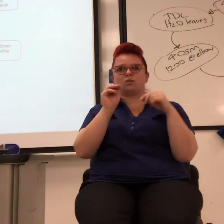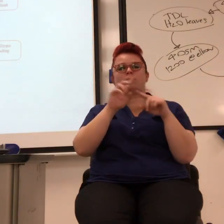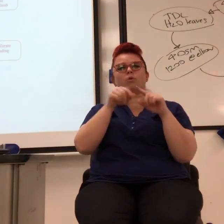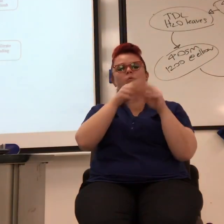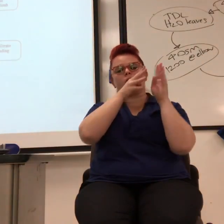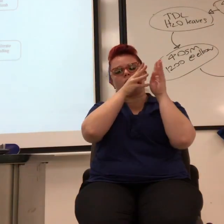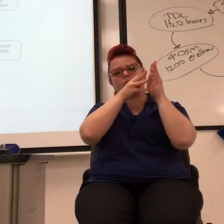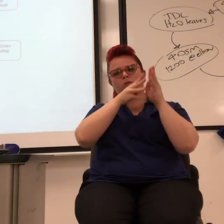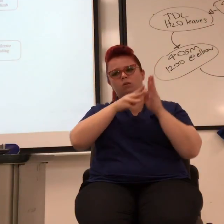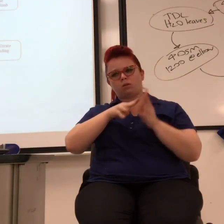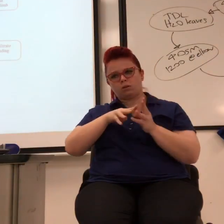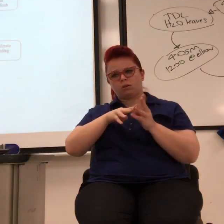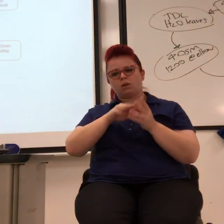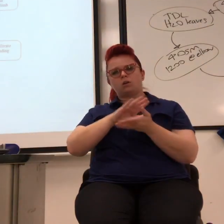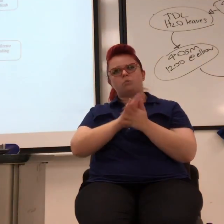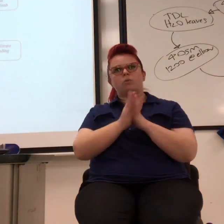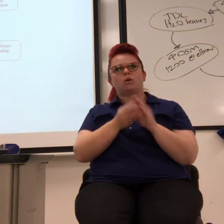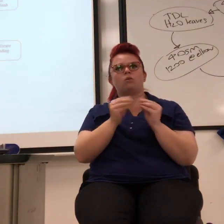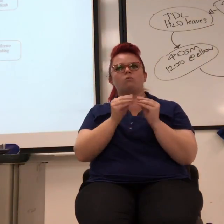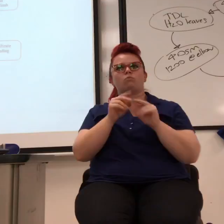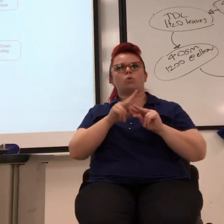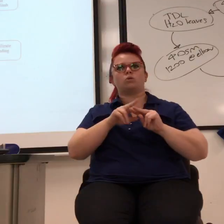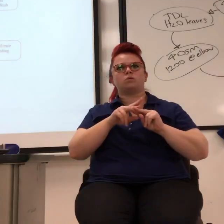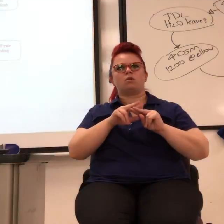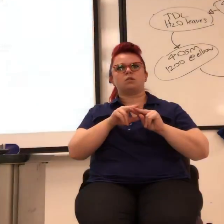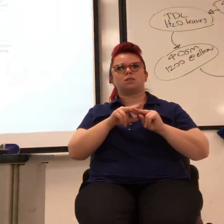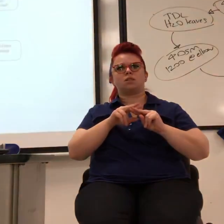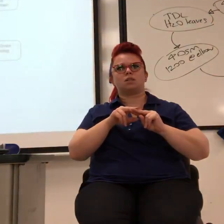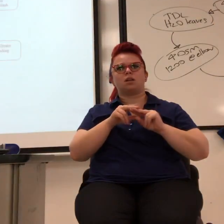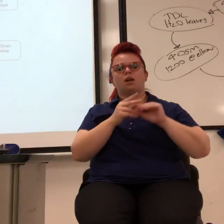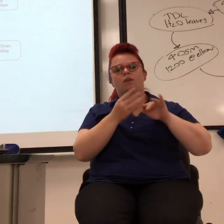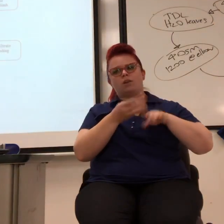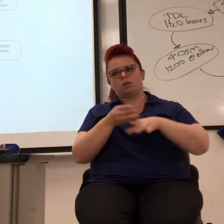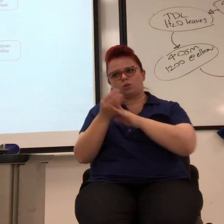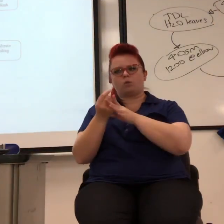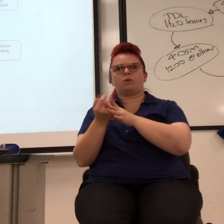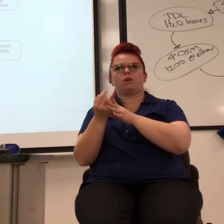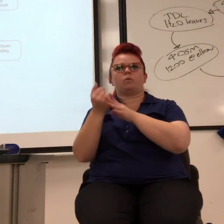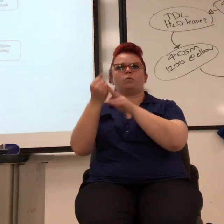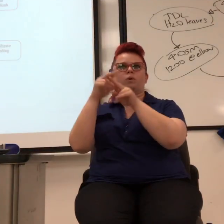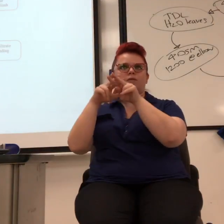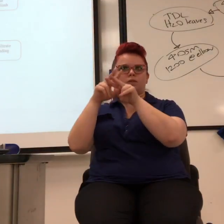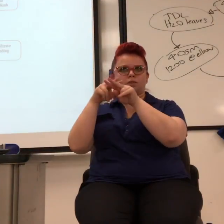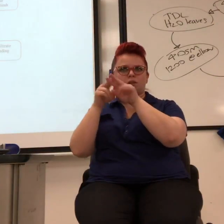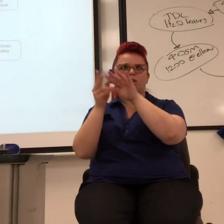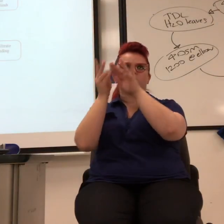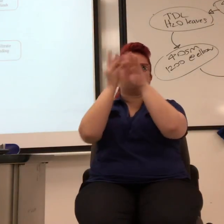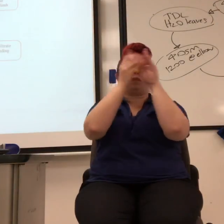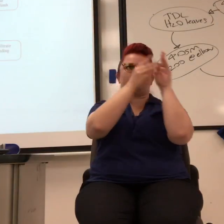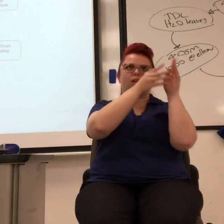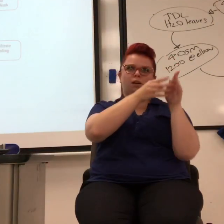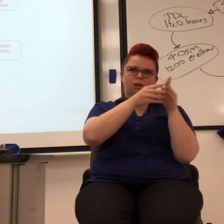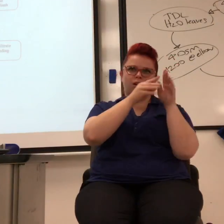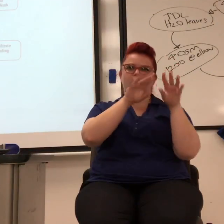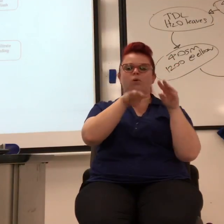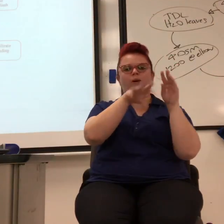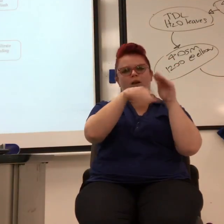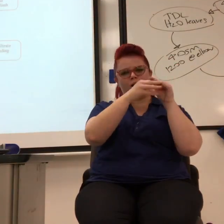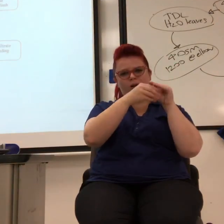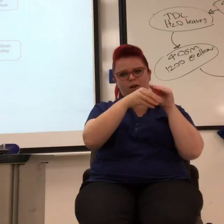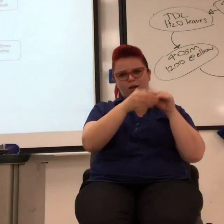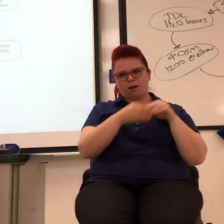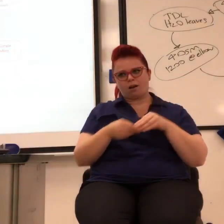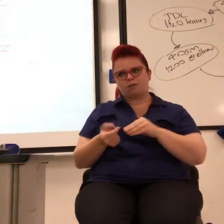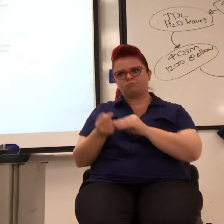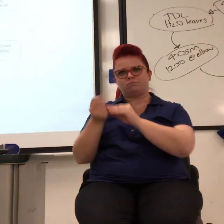elbow, and that enters, you pump it out, you keep just going around and around and around and around. Okay, the end